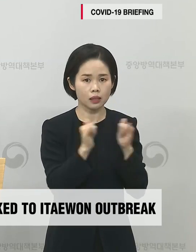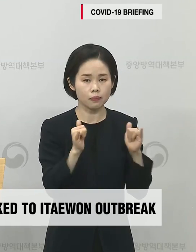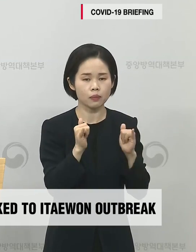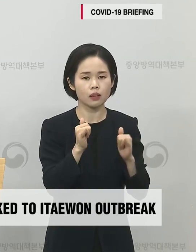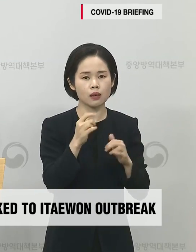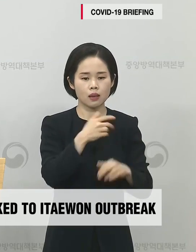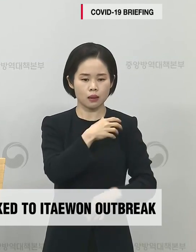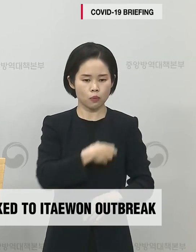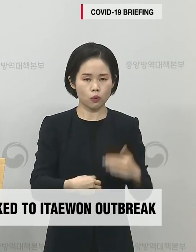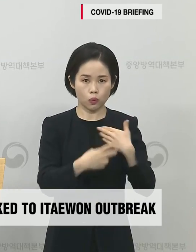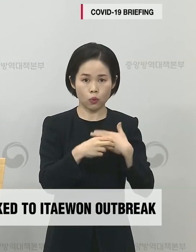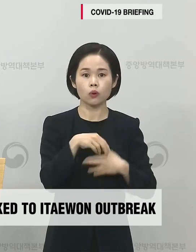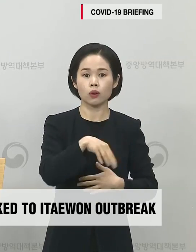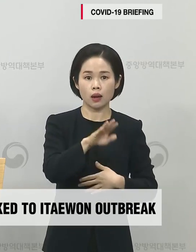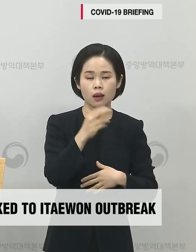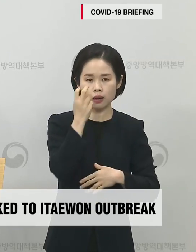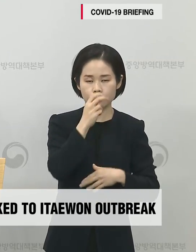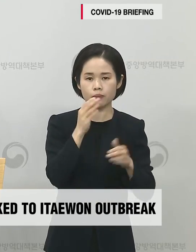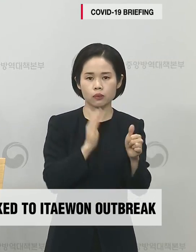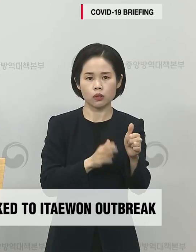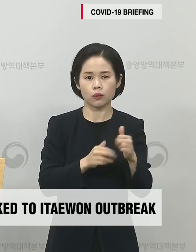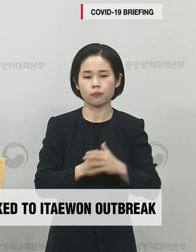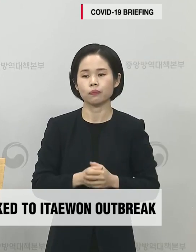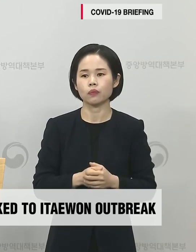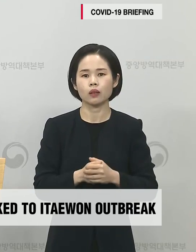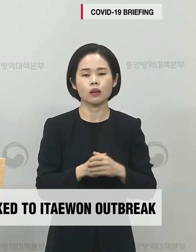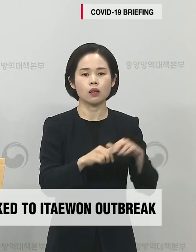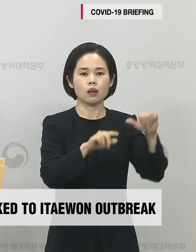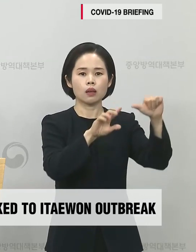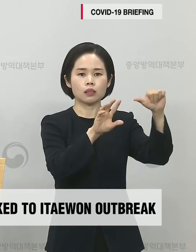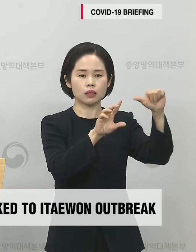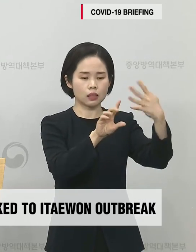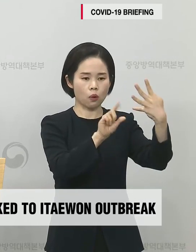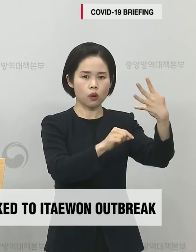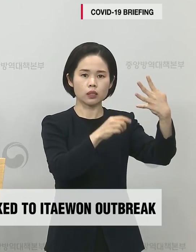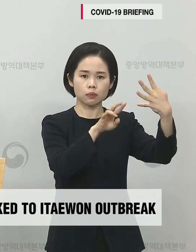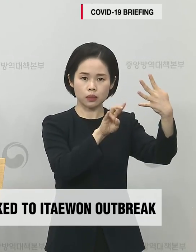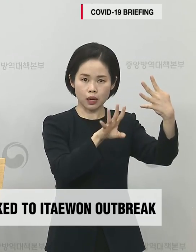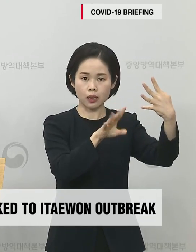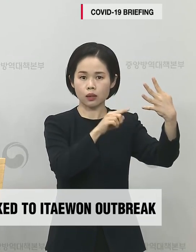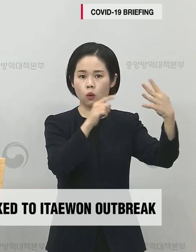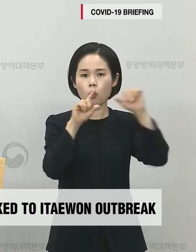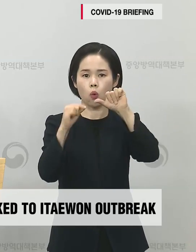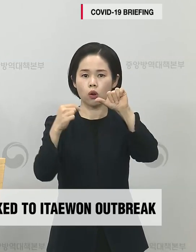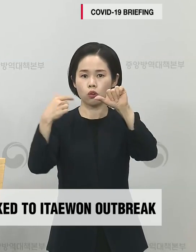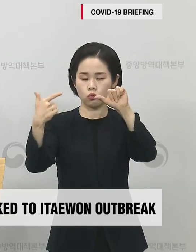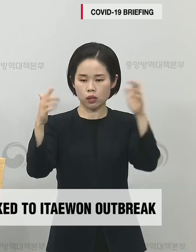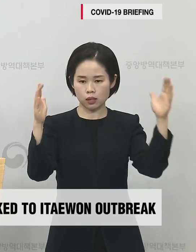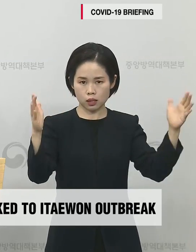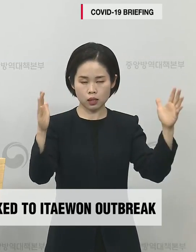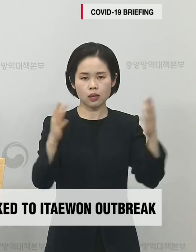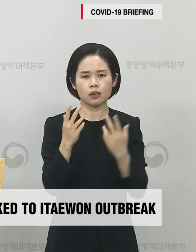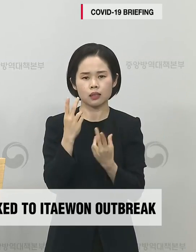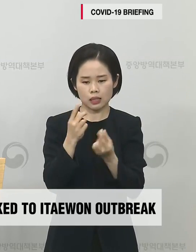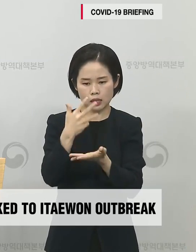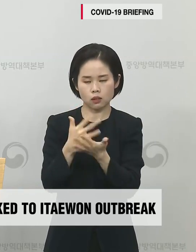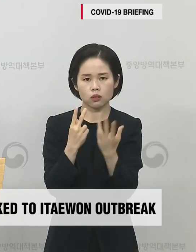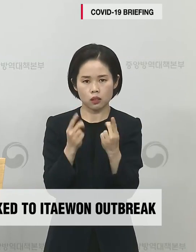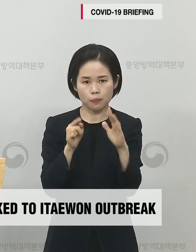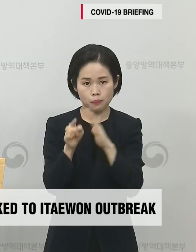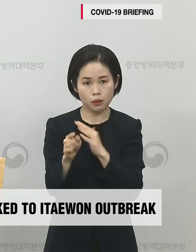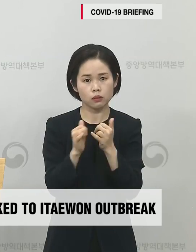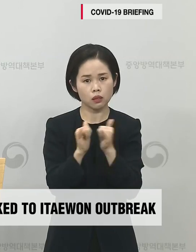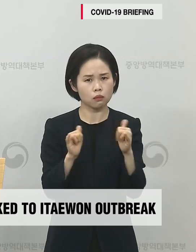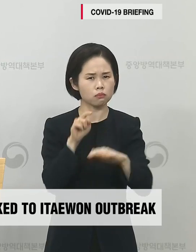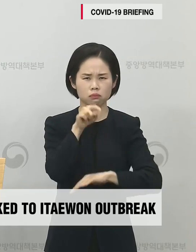we advise you to voluntarily get tested. And we also advise that anyone who has visited any of the nightlife entertainment venues in